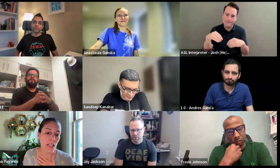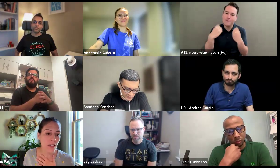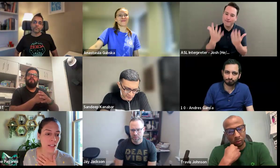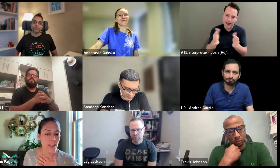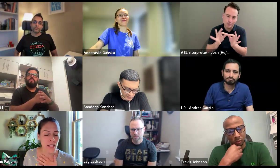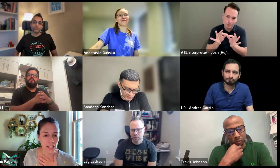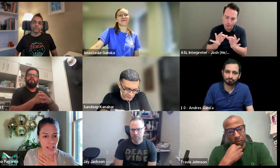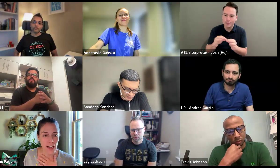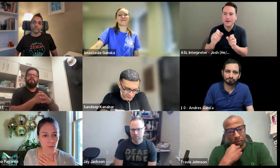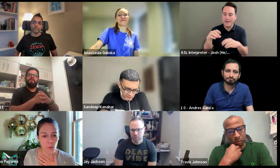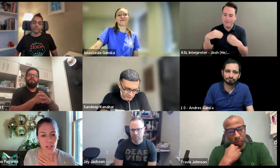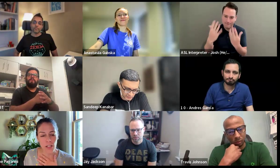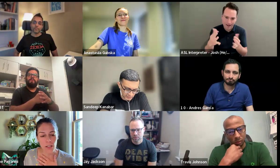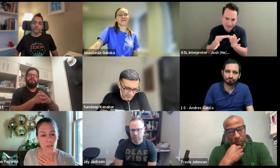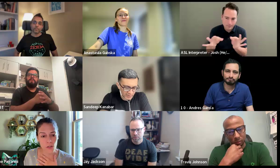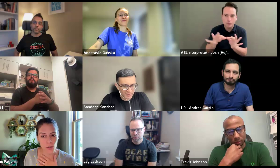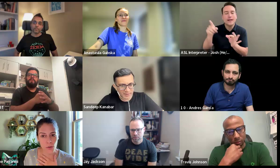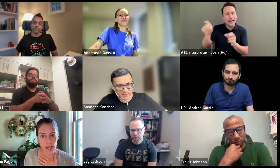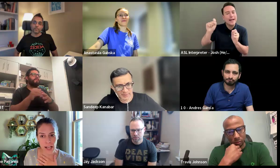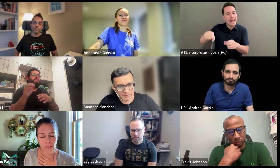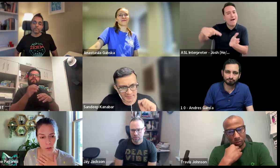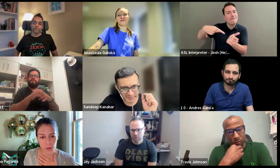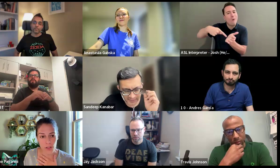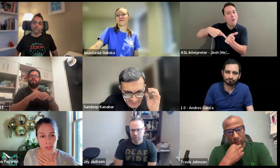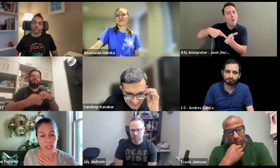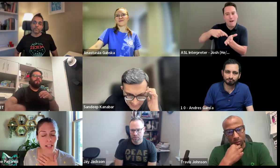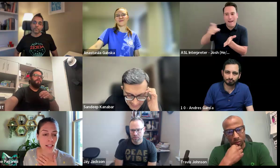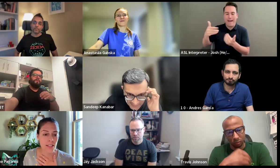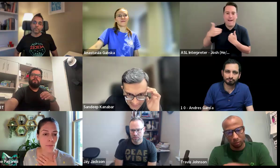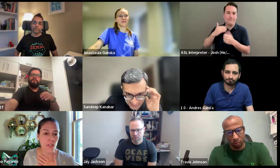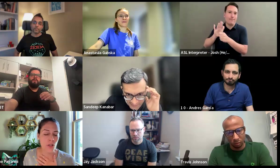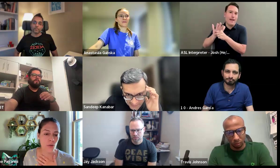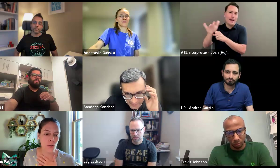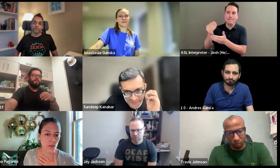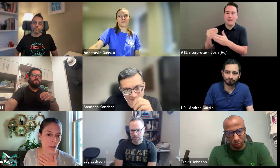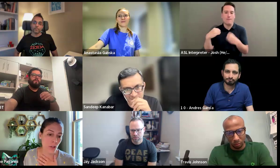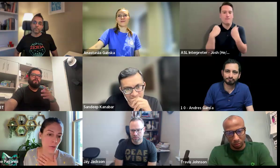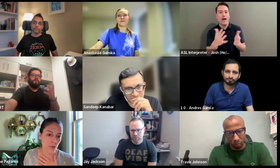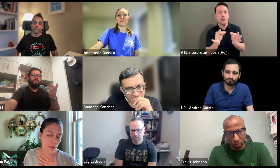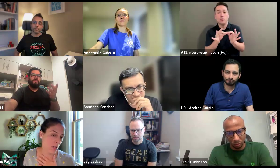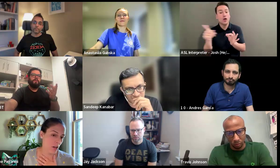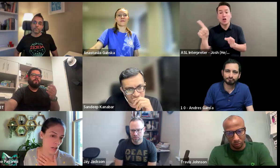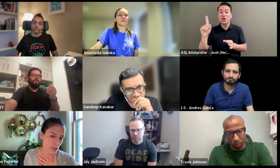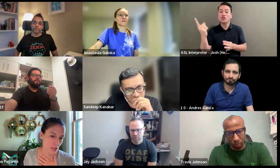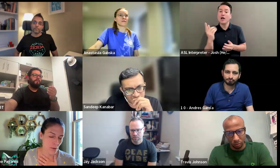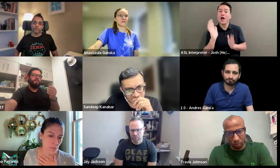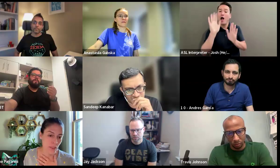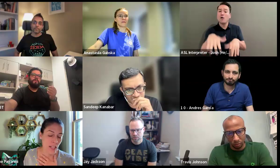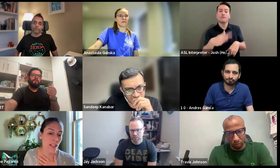money. They can afford to have interpreters. They simply chose to ignore you because they didn't